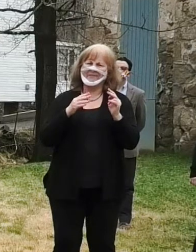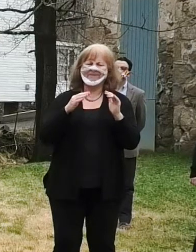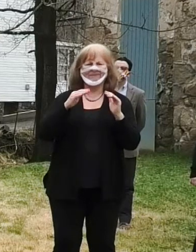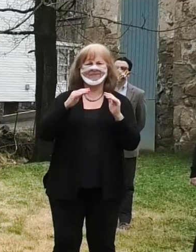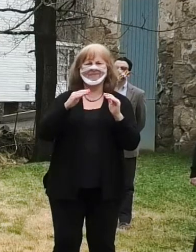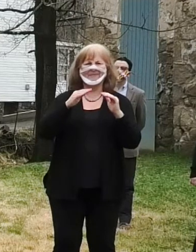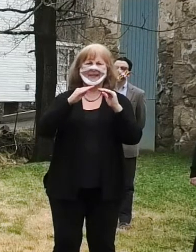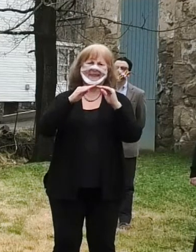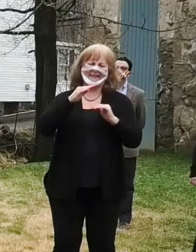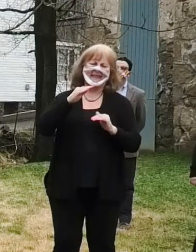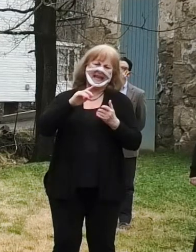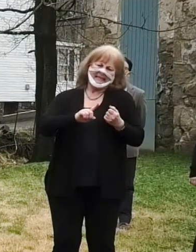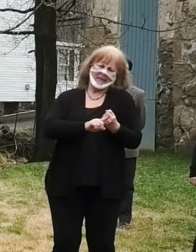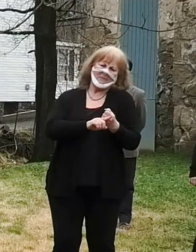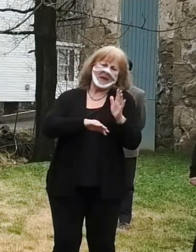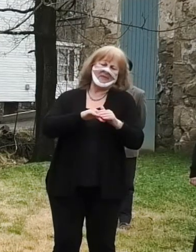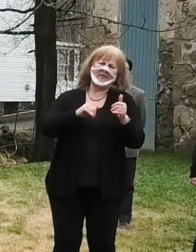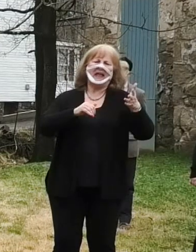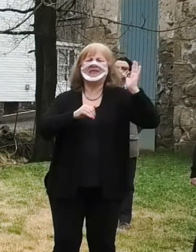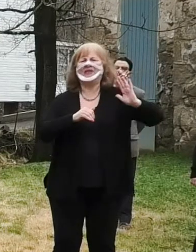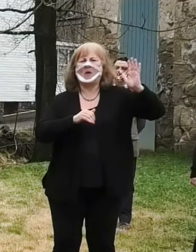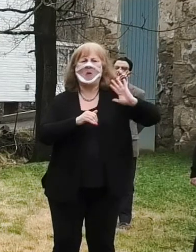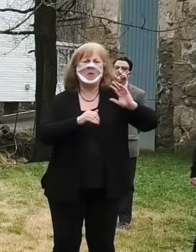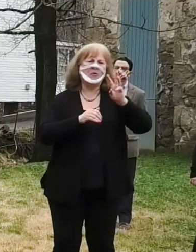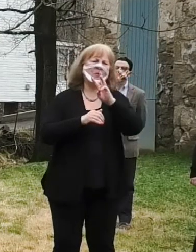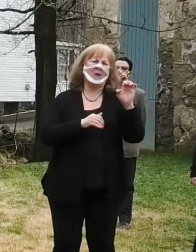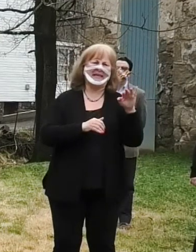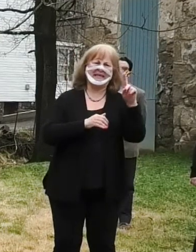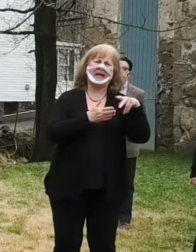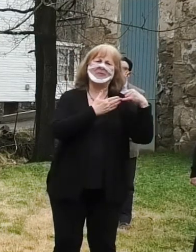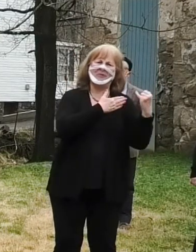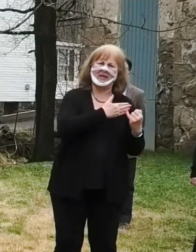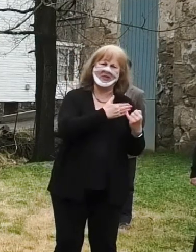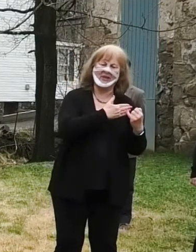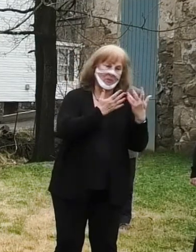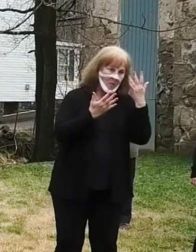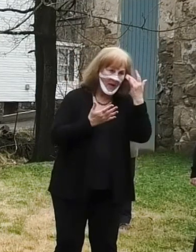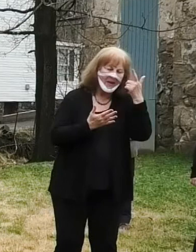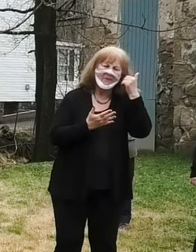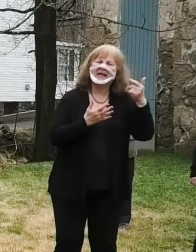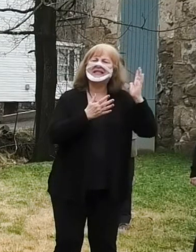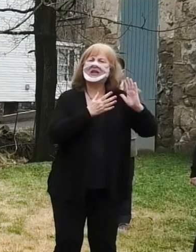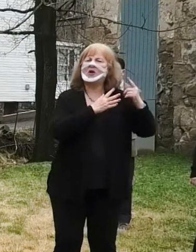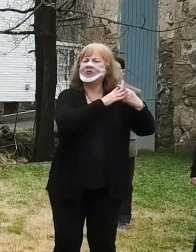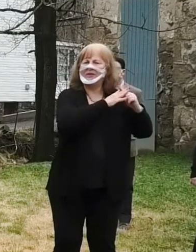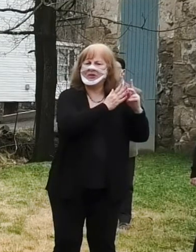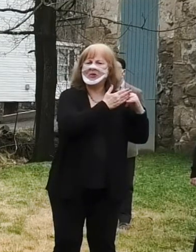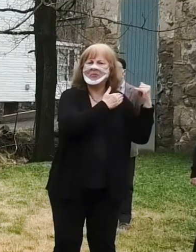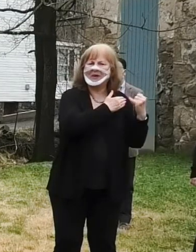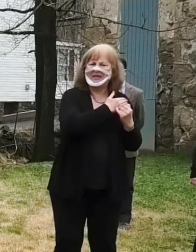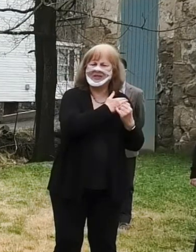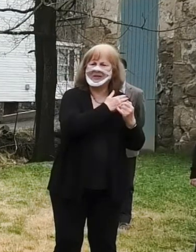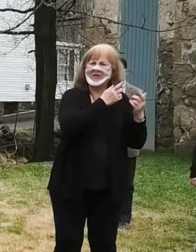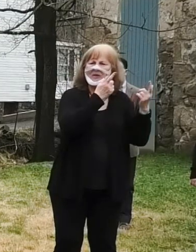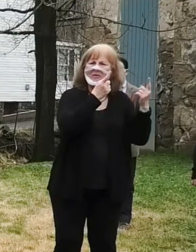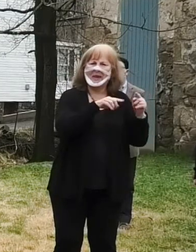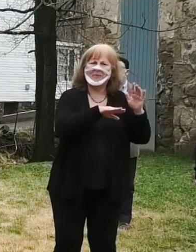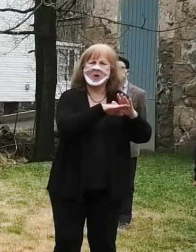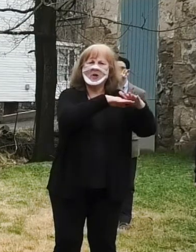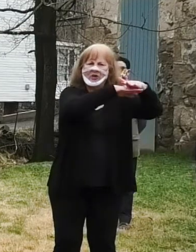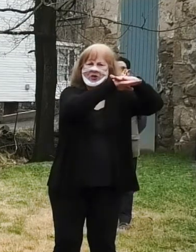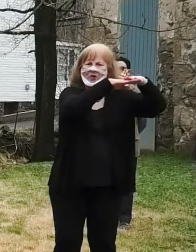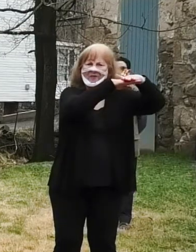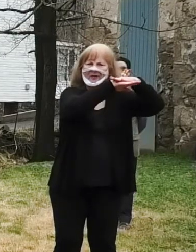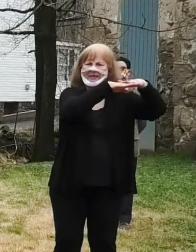impactful than the original West End projects would be, simply because the original projects will occur on the